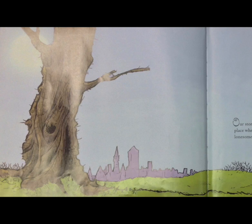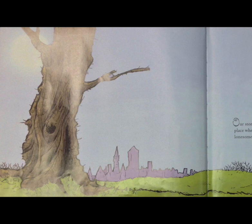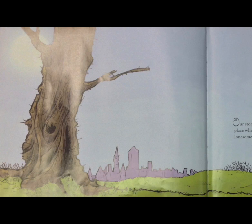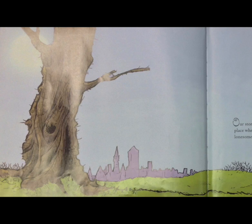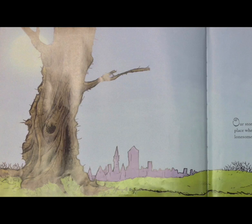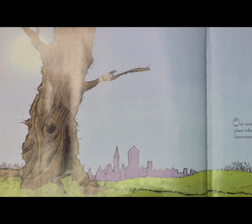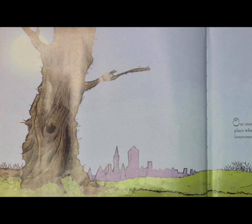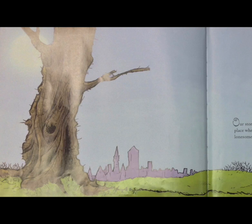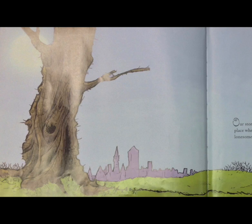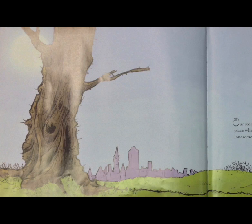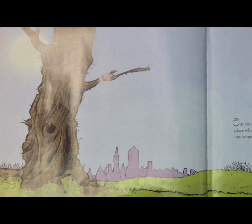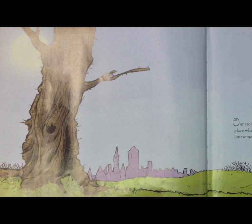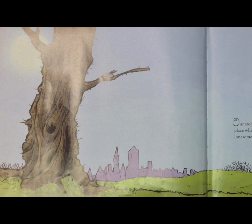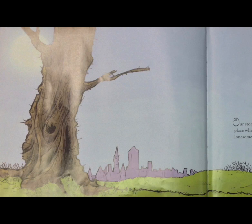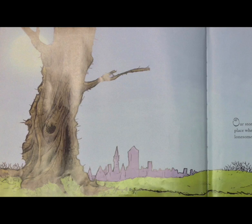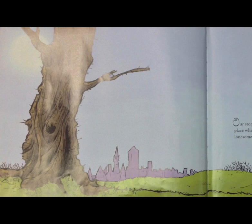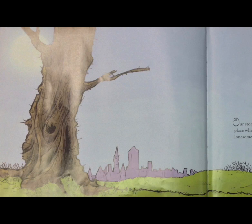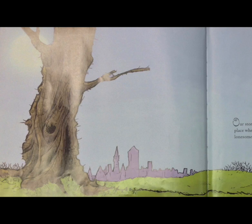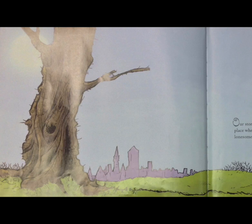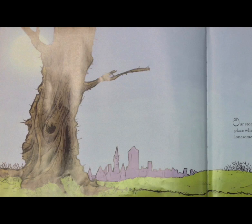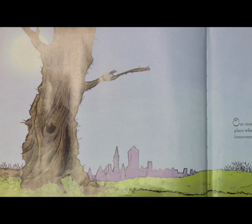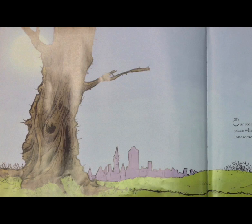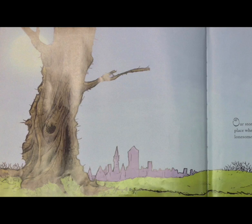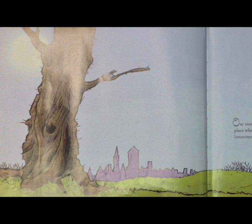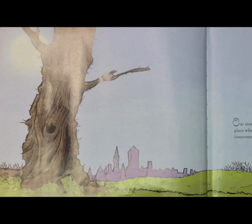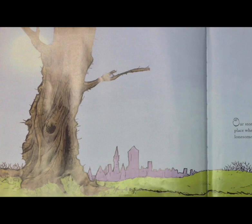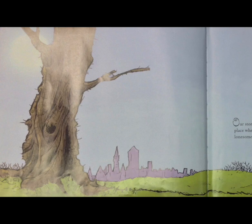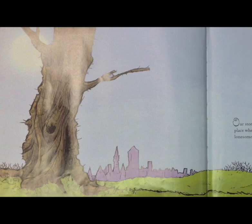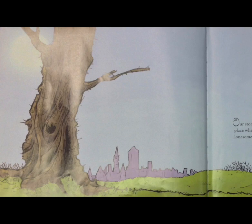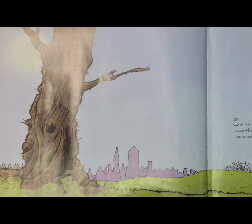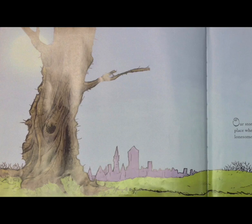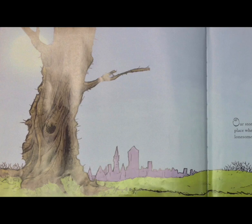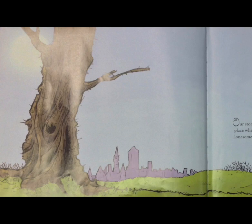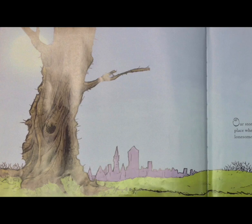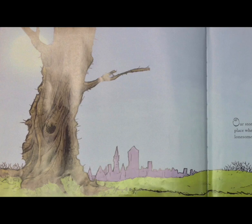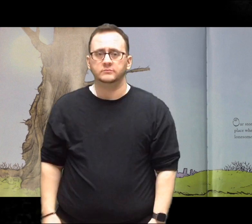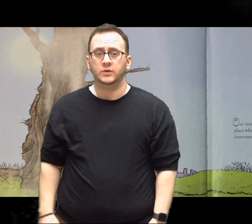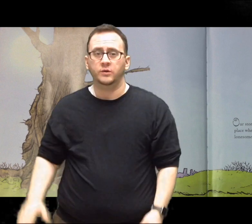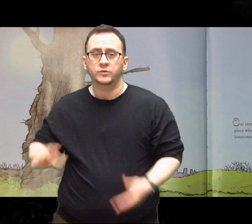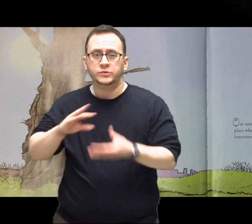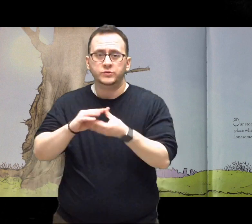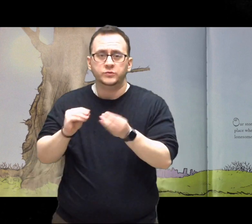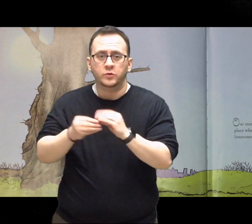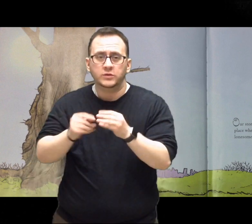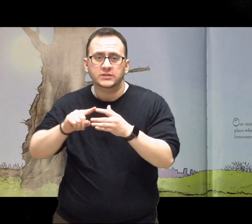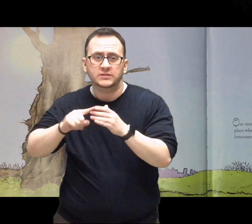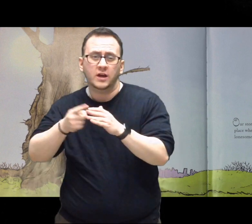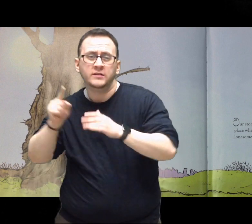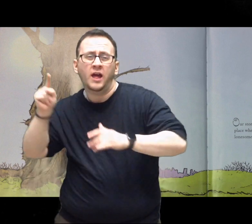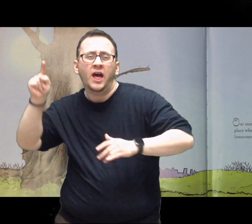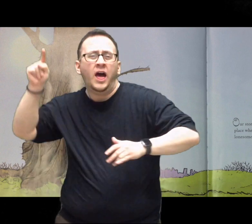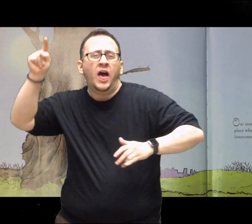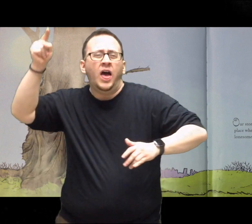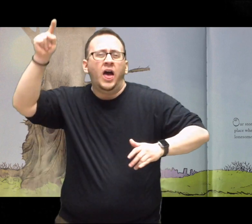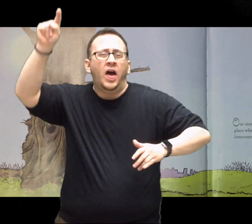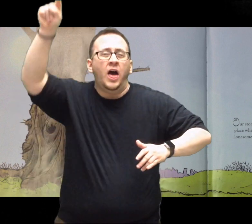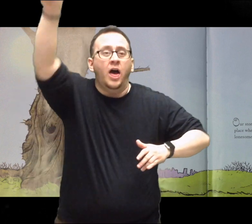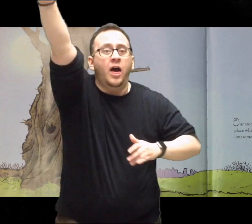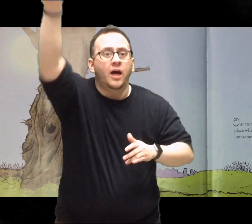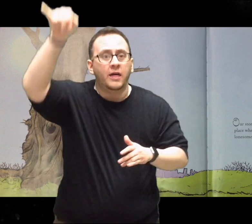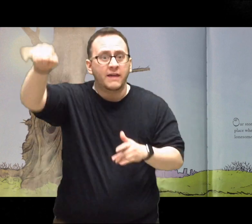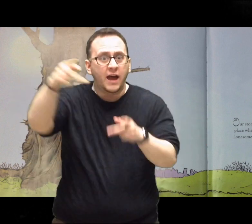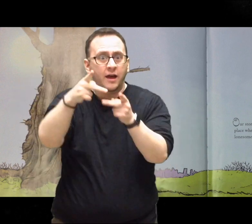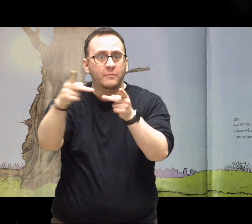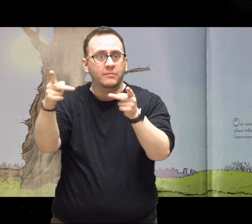of leaves. The creature, Wilfred, looks over his shoulder smiling. Our story begins in a faraway